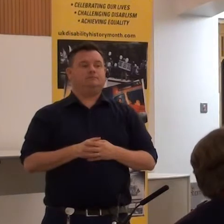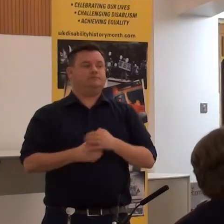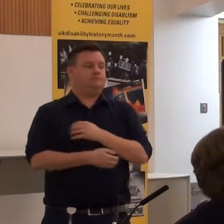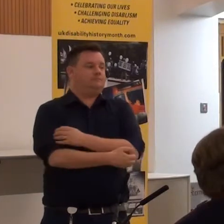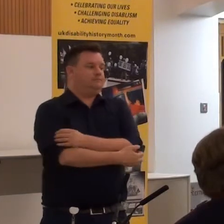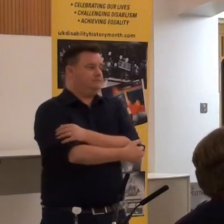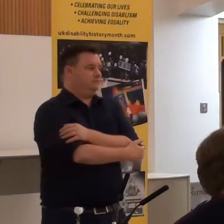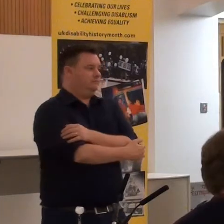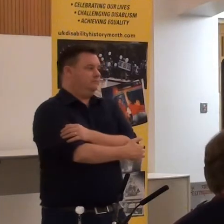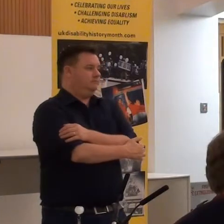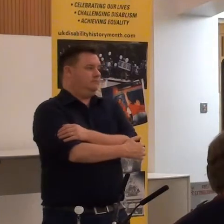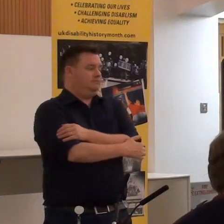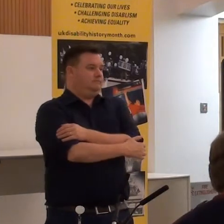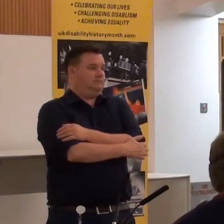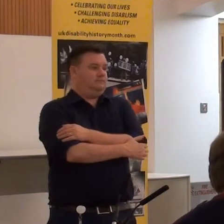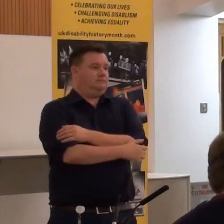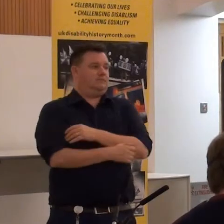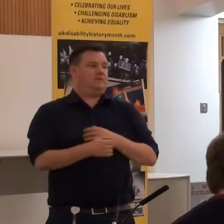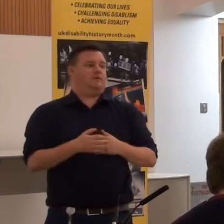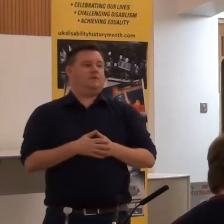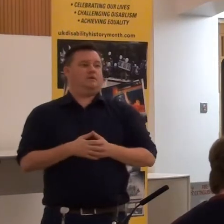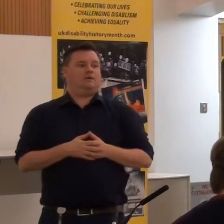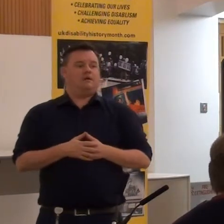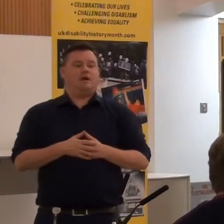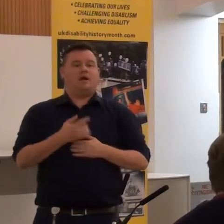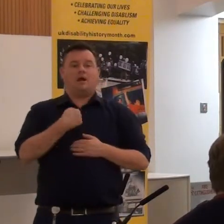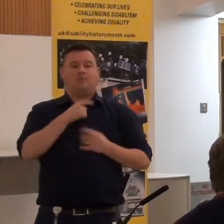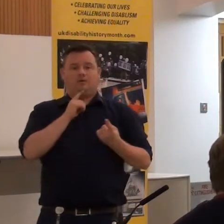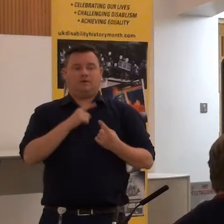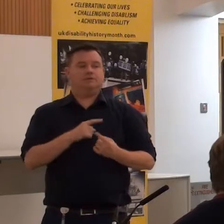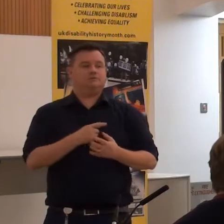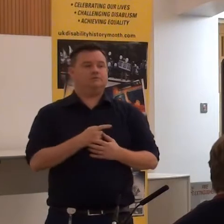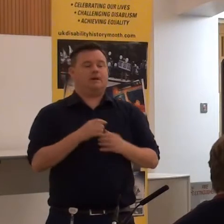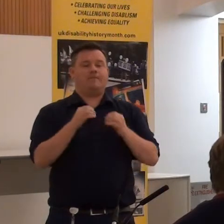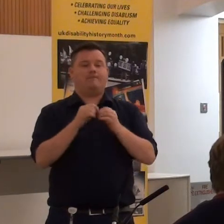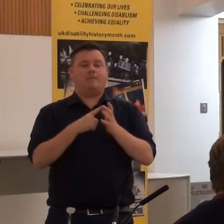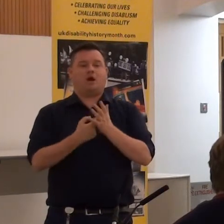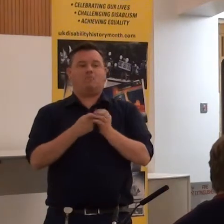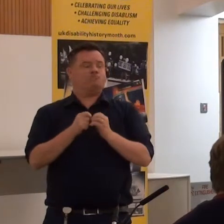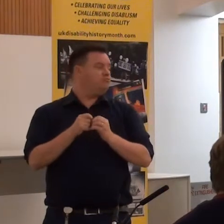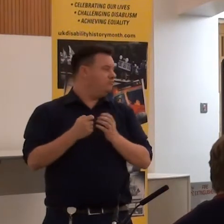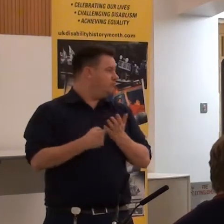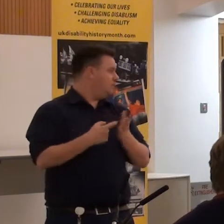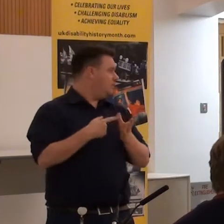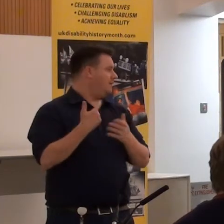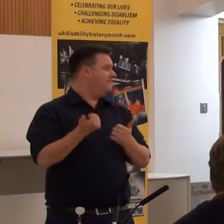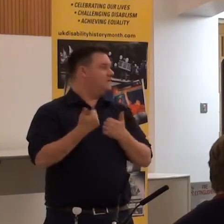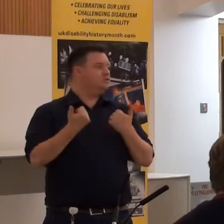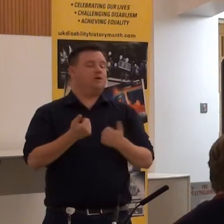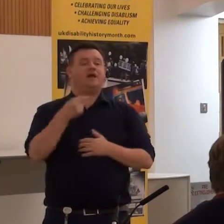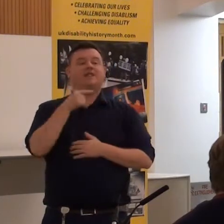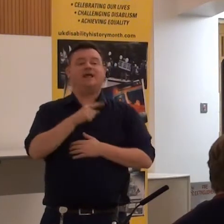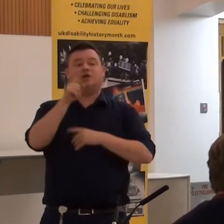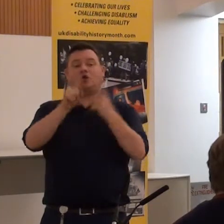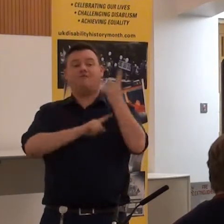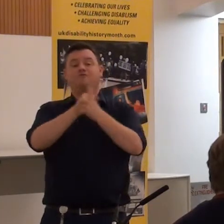Of one thing, so there's less impact now. And so, what do you think about that? And what do you think about bringing all these different organisations together? What are the organisations you work with to try and have one connected voice for disability movements? Well,